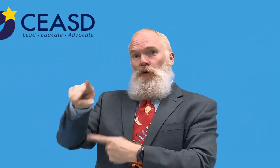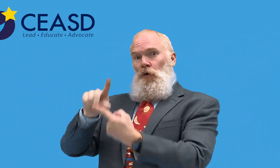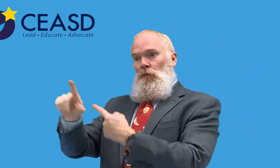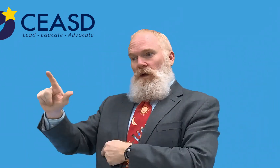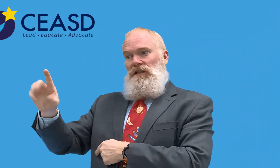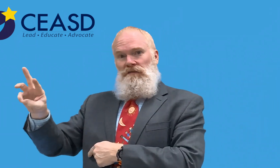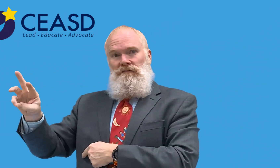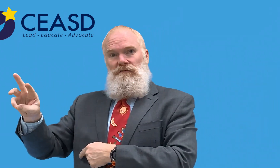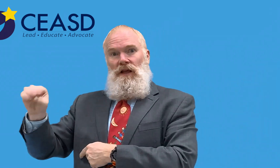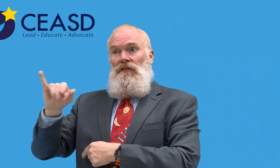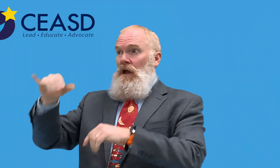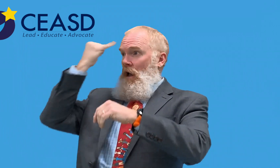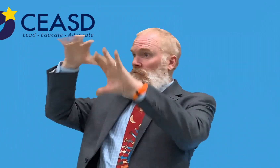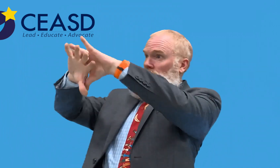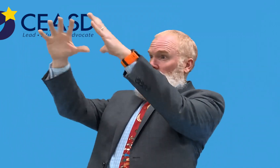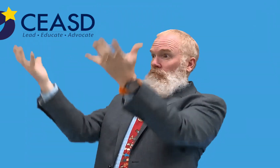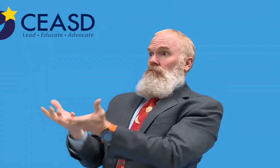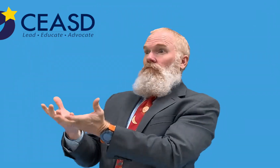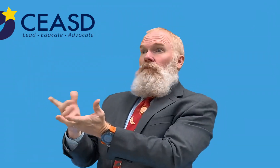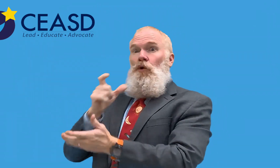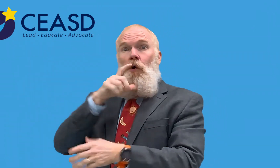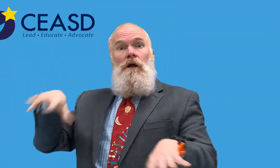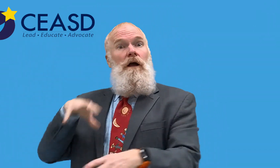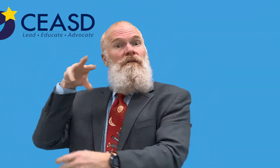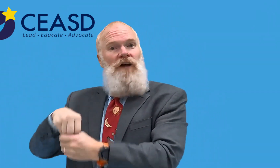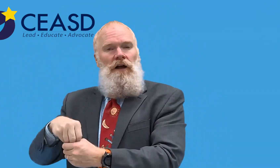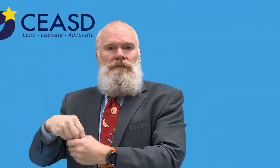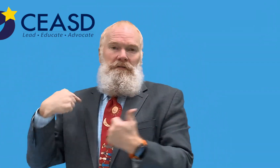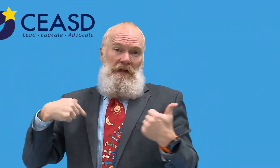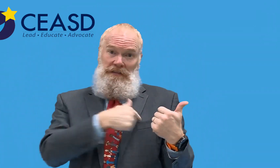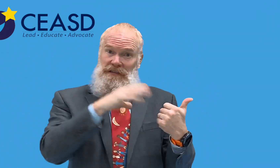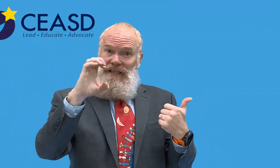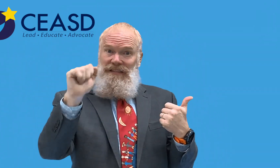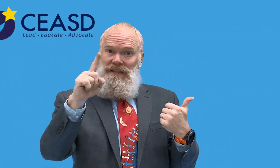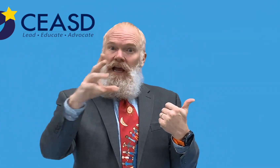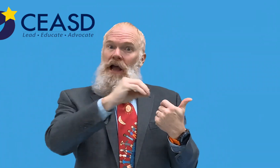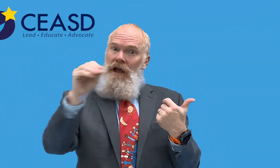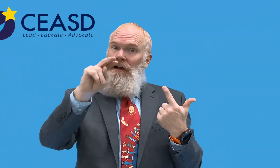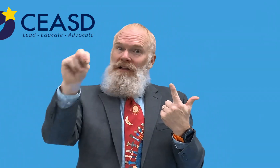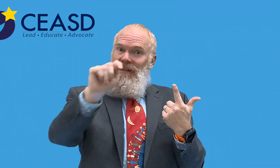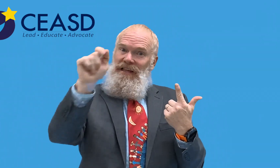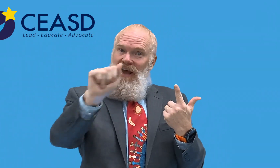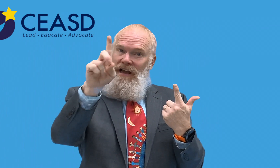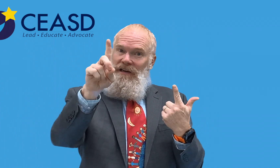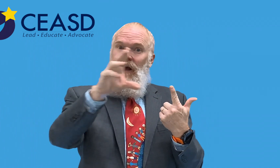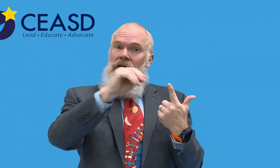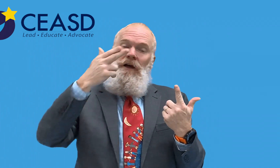that this event will be virtual and take place from February 22nd to the 26th. The participation will